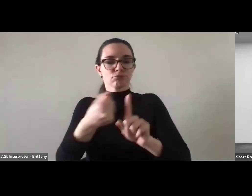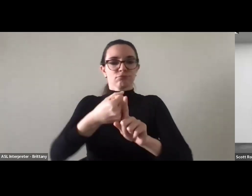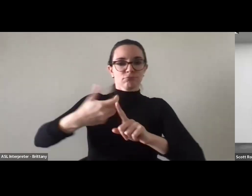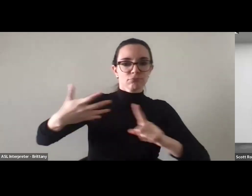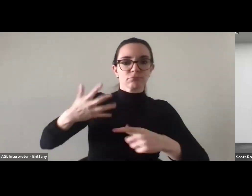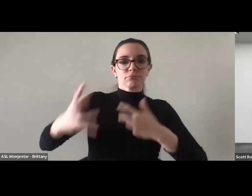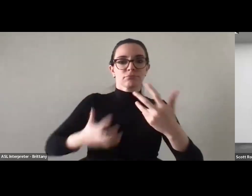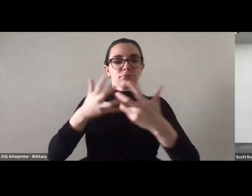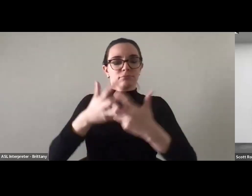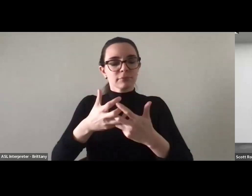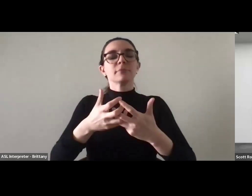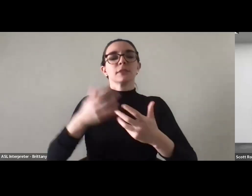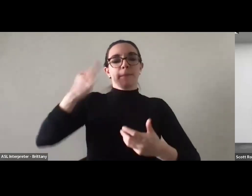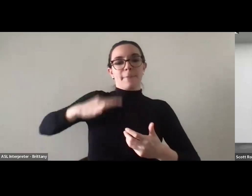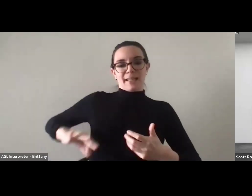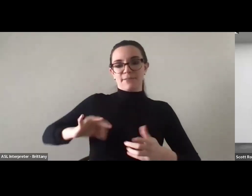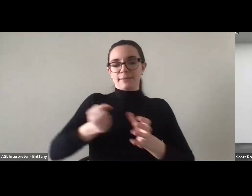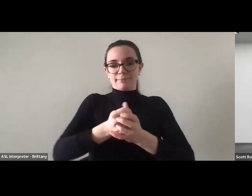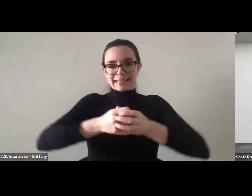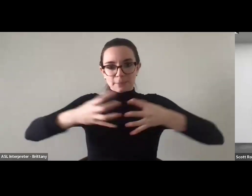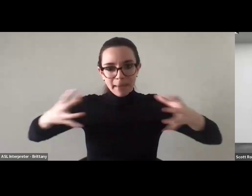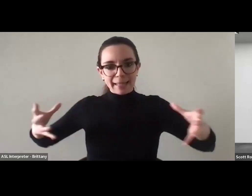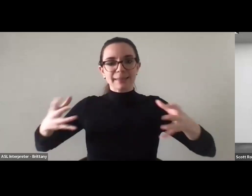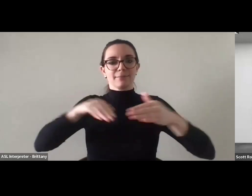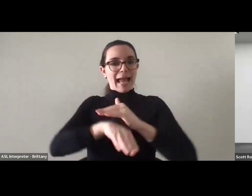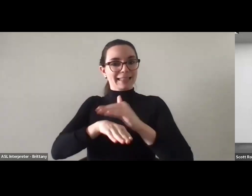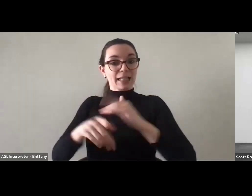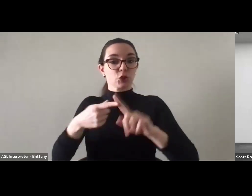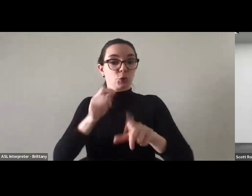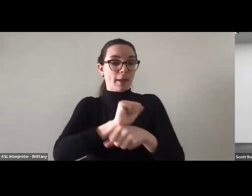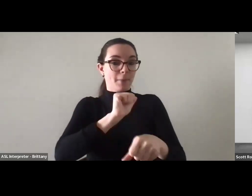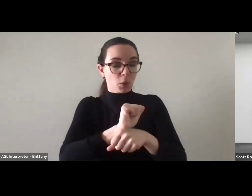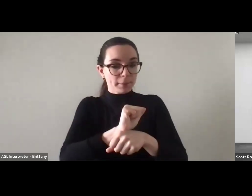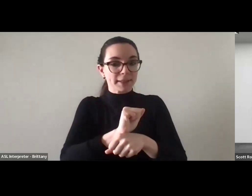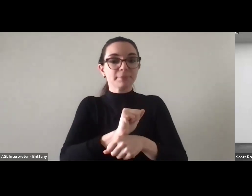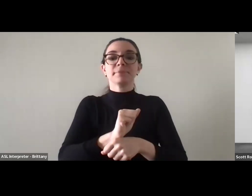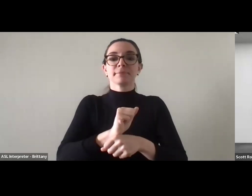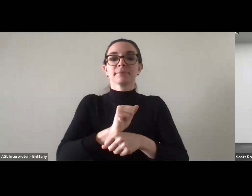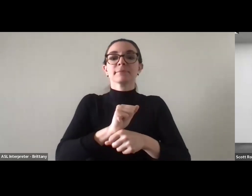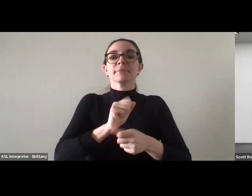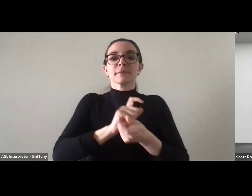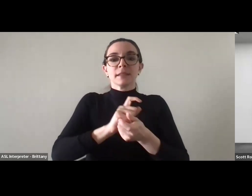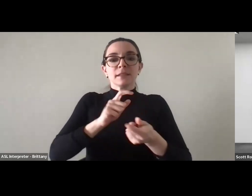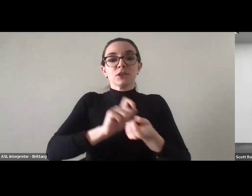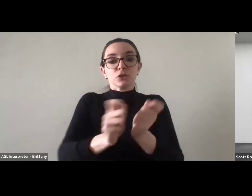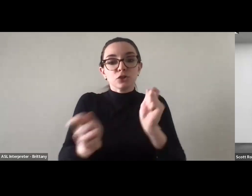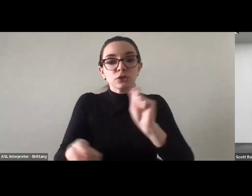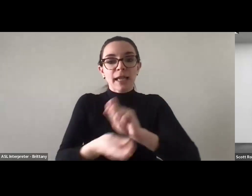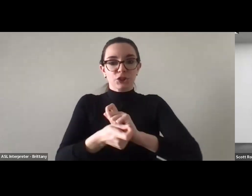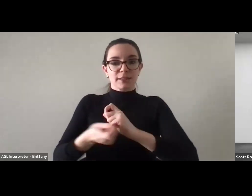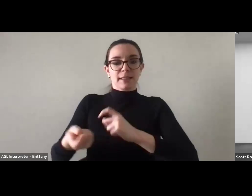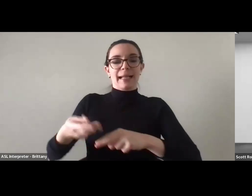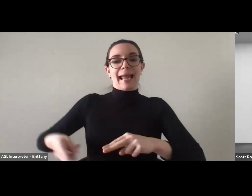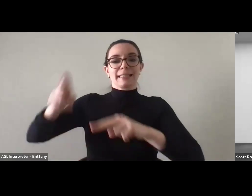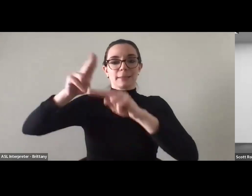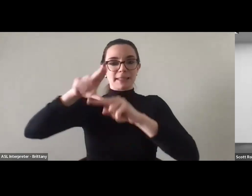to benefit expanding access to employment and career pathways. Emerging enhancements in registered apprenticeships and innovative